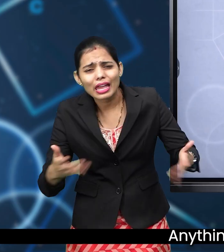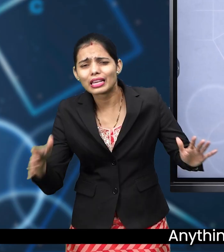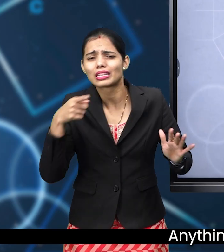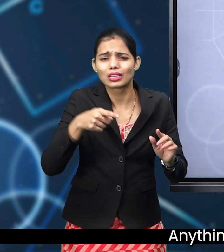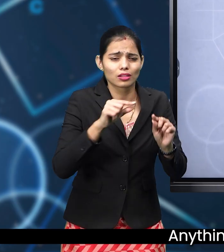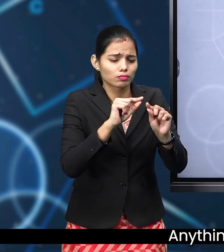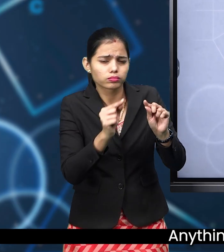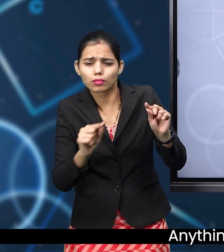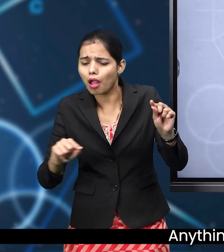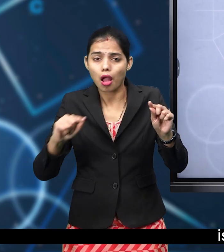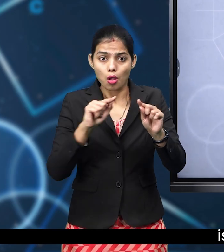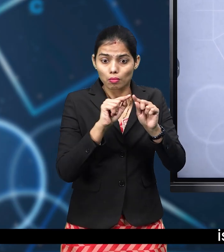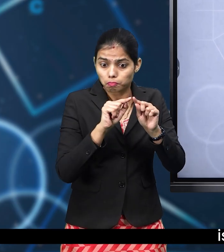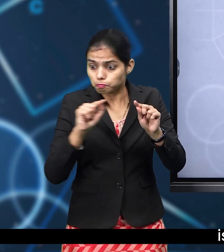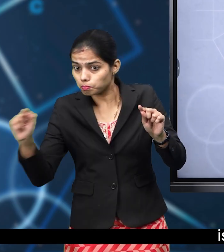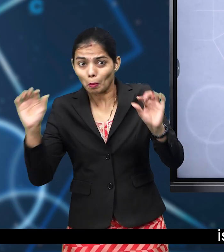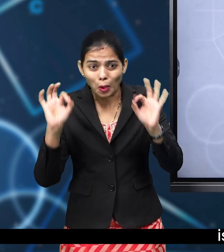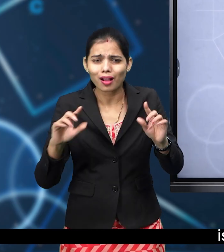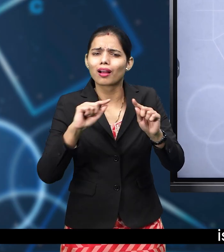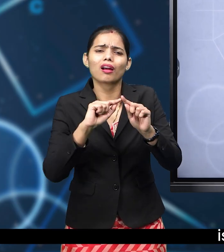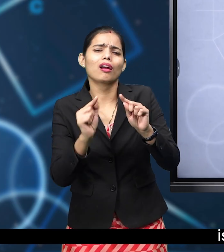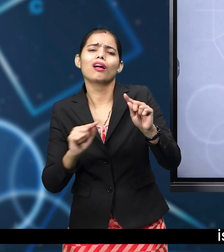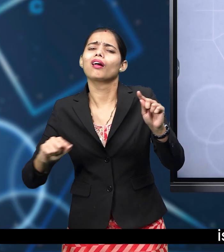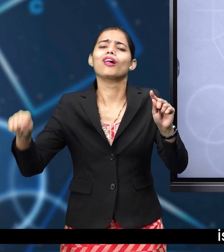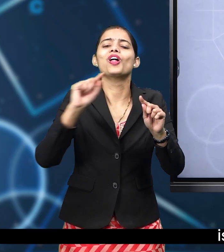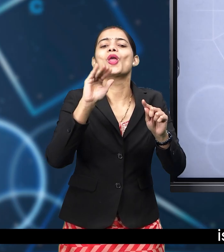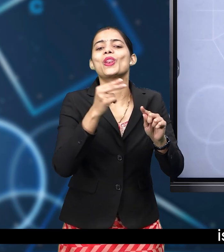Anything which is not straight is called a curve.